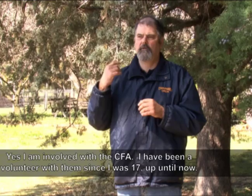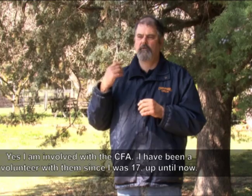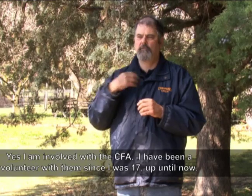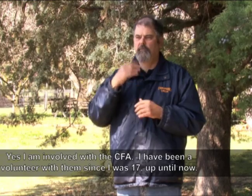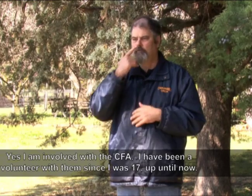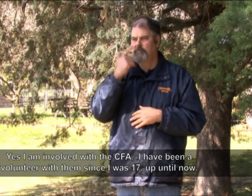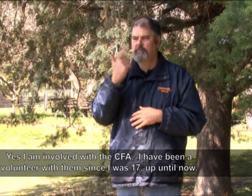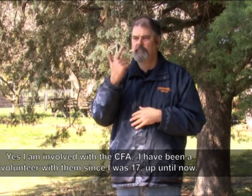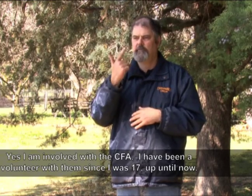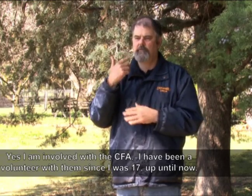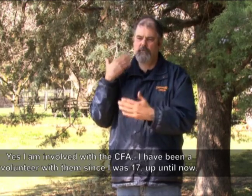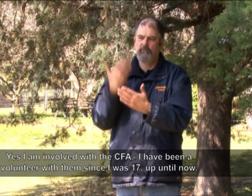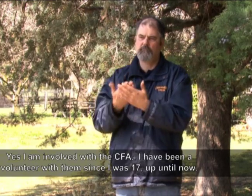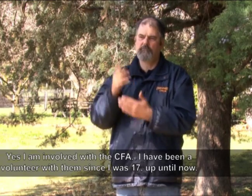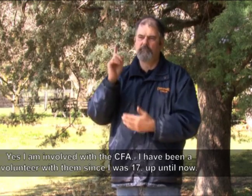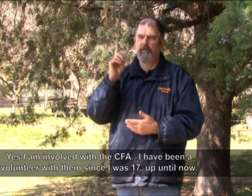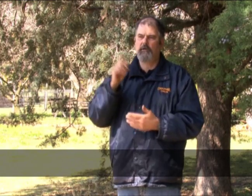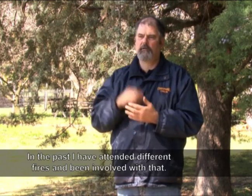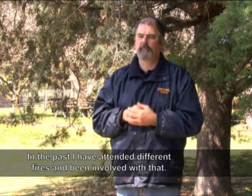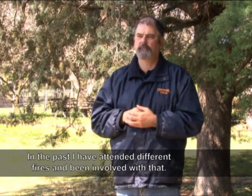So I've been a volunteer with them since I was 17 up until now.